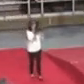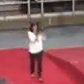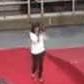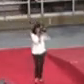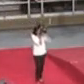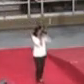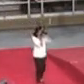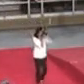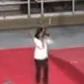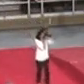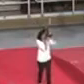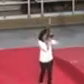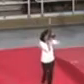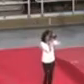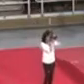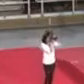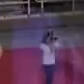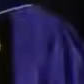Please be seated.